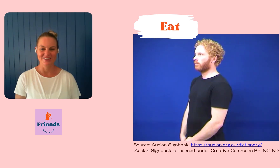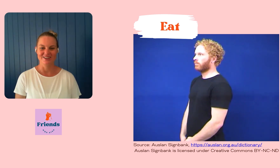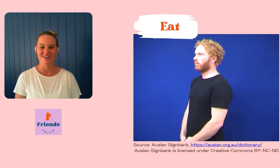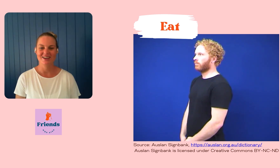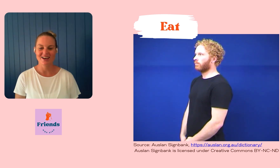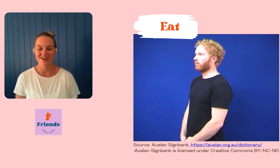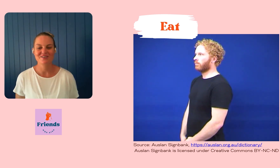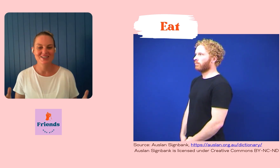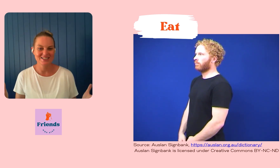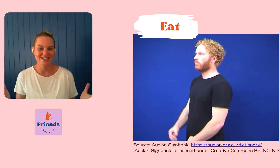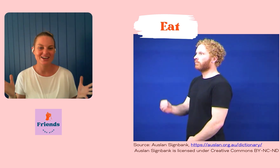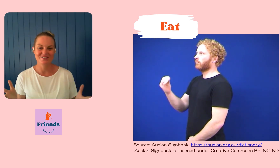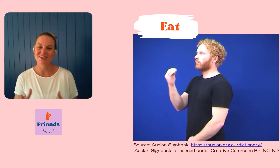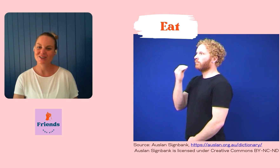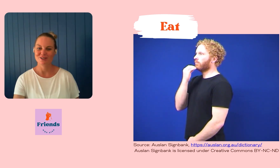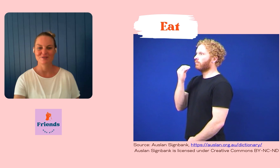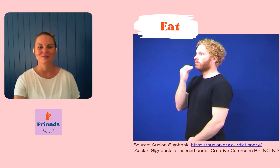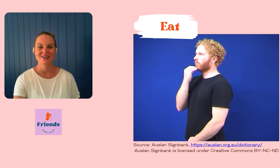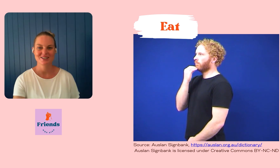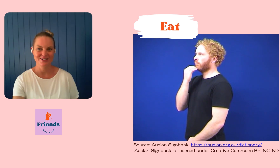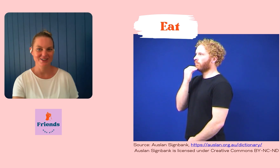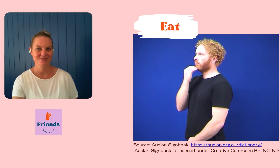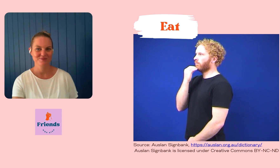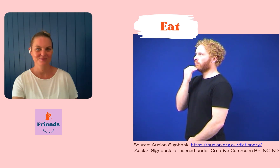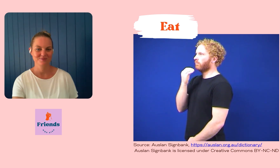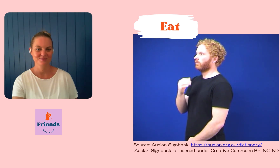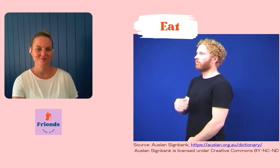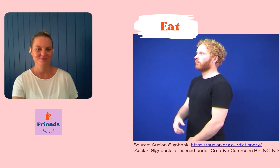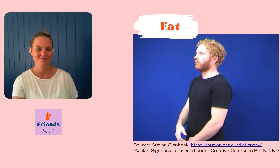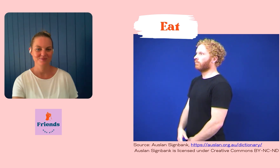So obviously a really useful one to know.